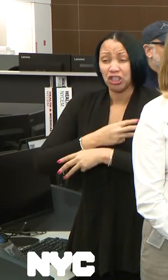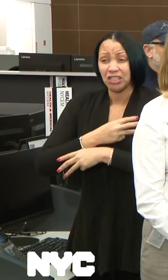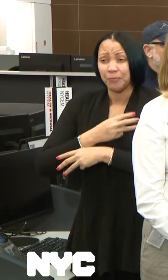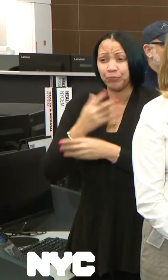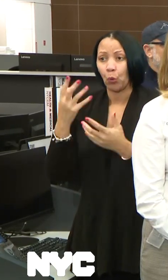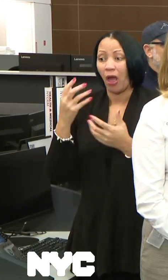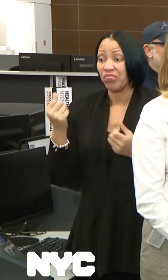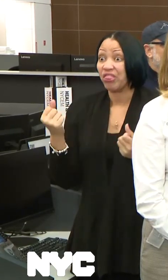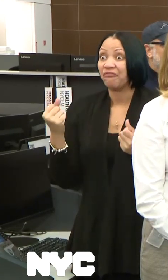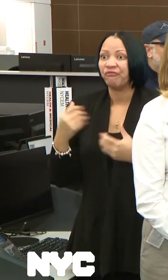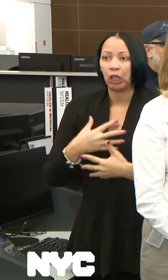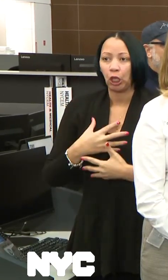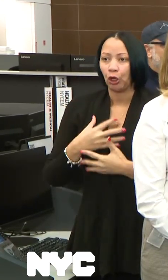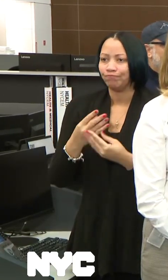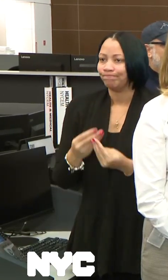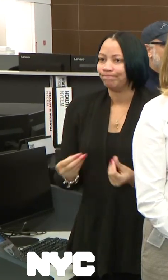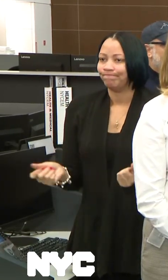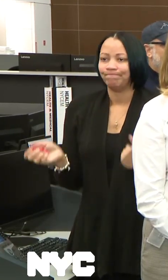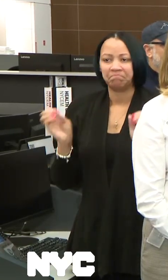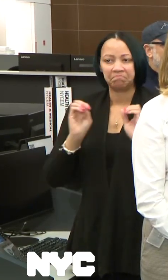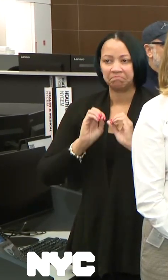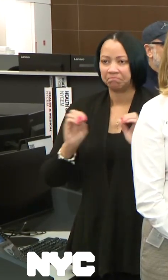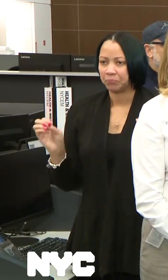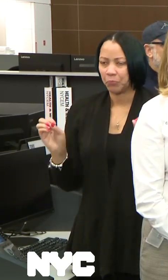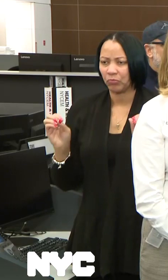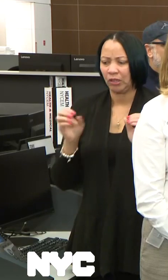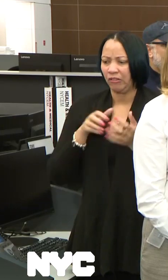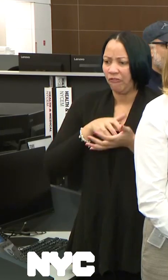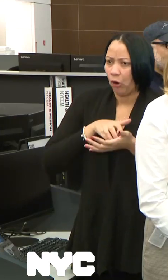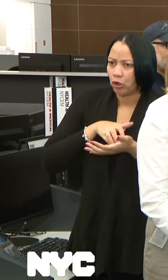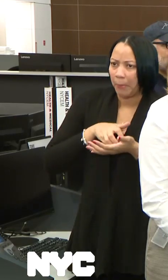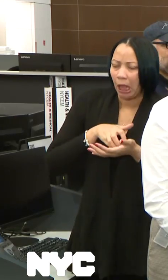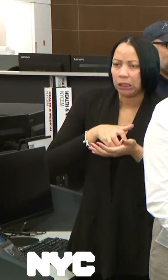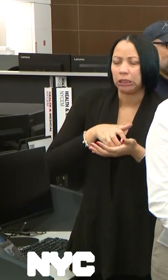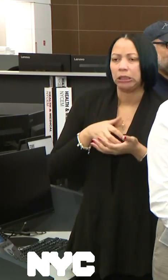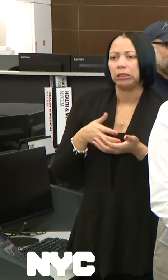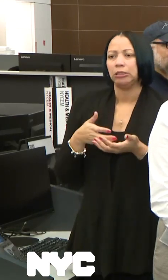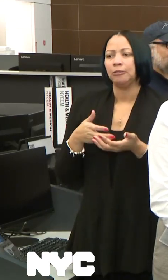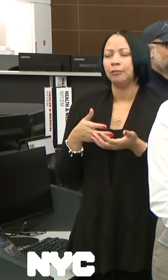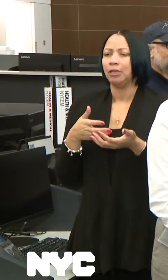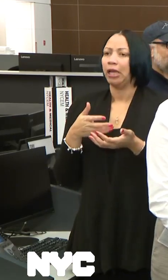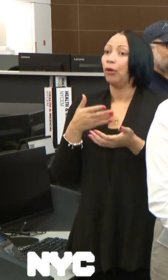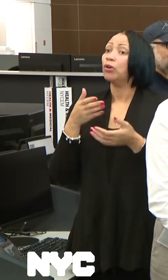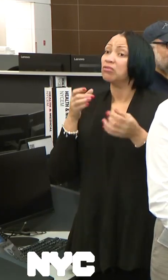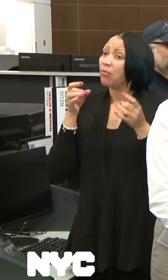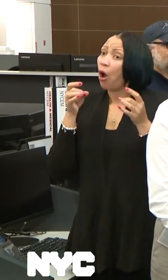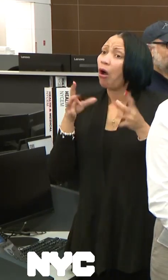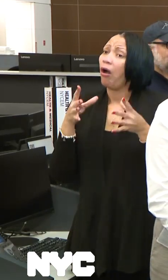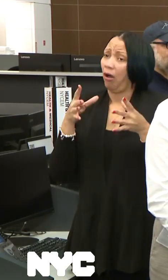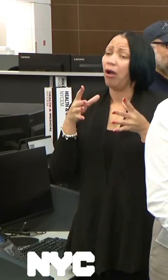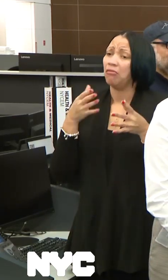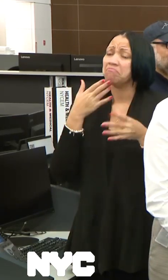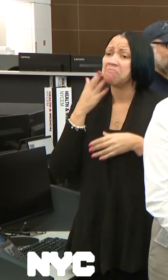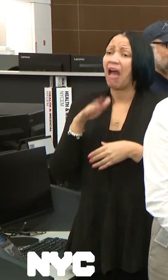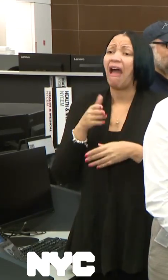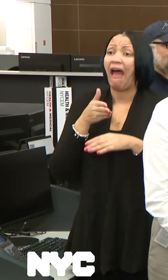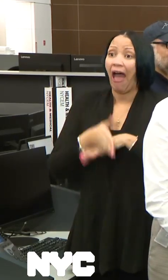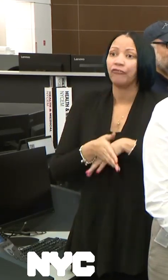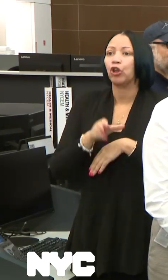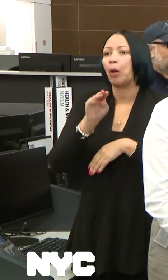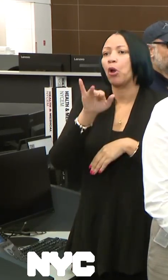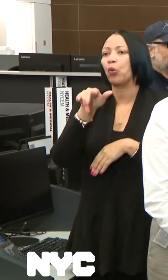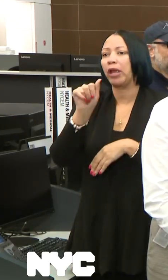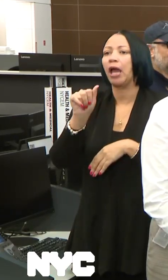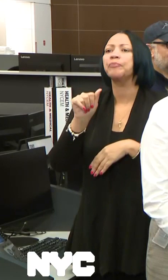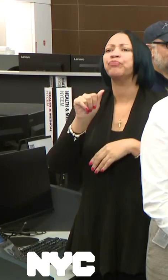the fear that wouldn't go away, the sense of vulnerability. Now, that was bad after Maria, but Maria came and went. These earthquakes